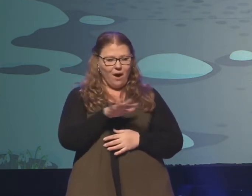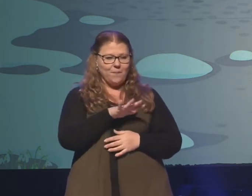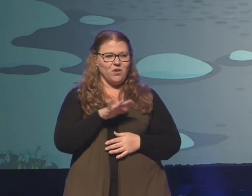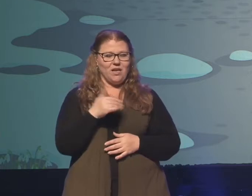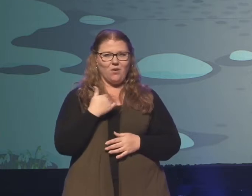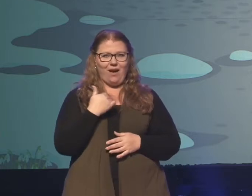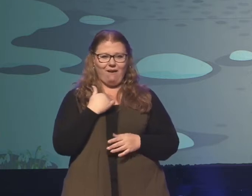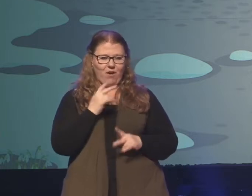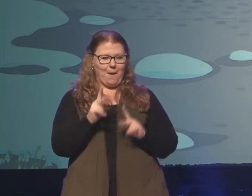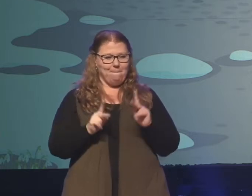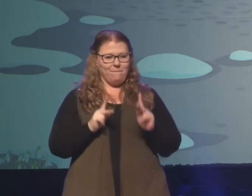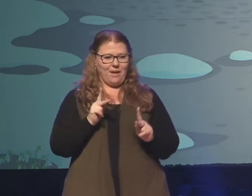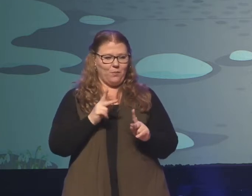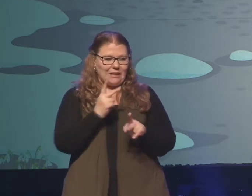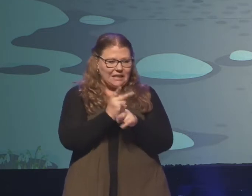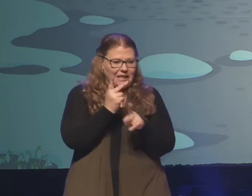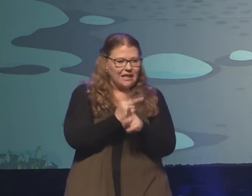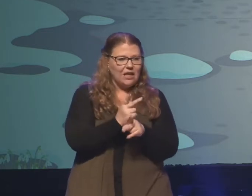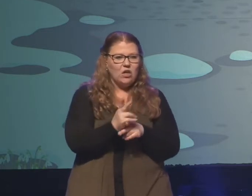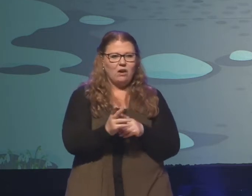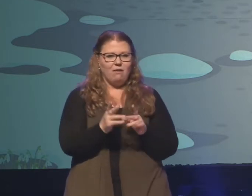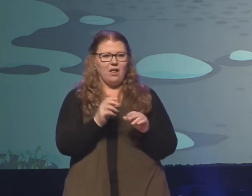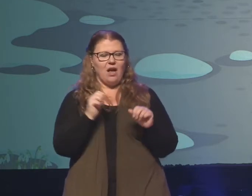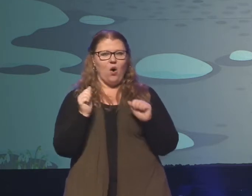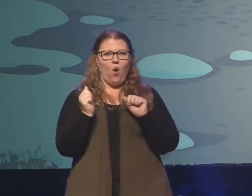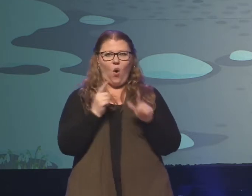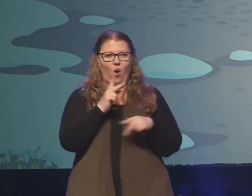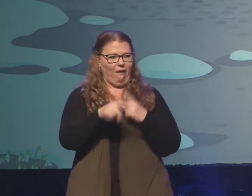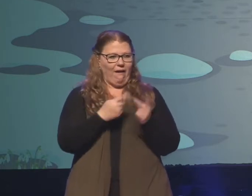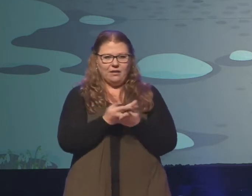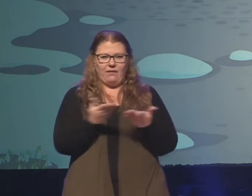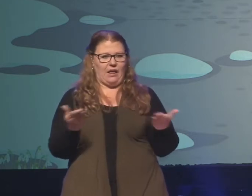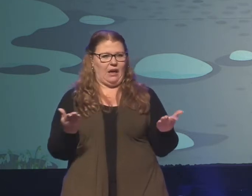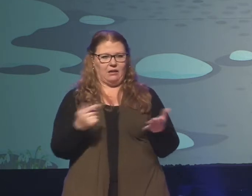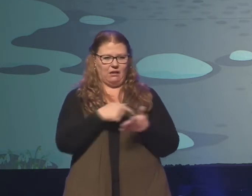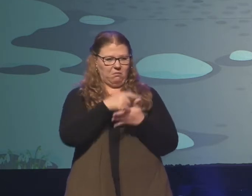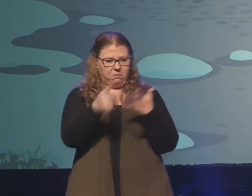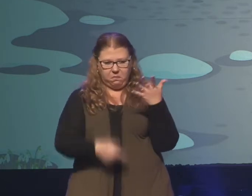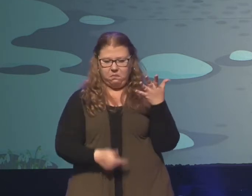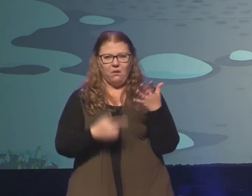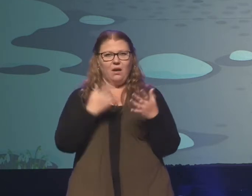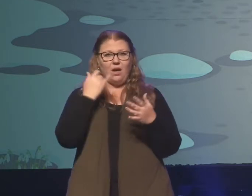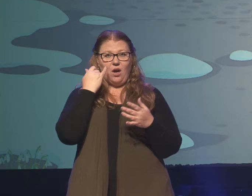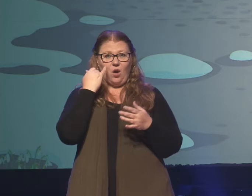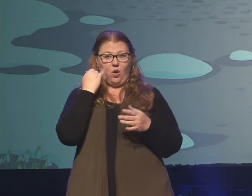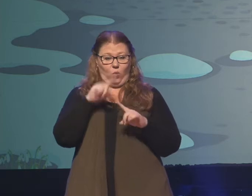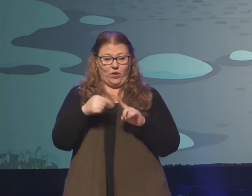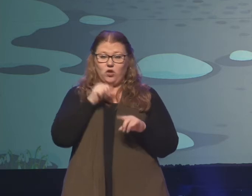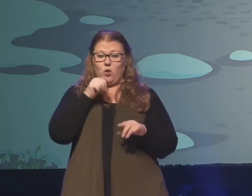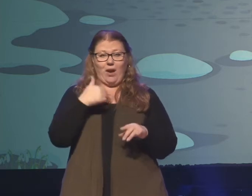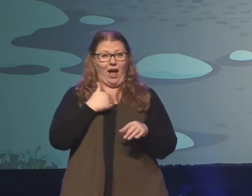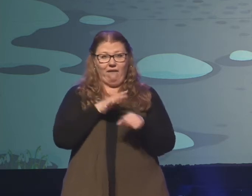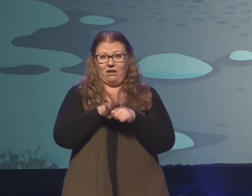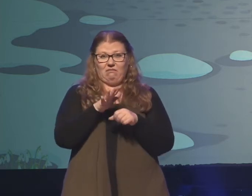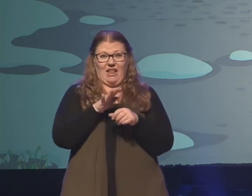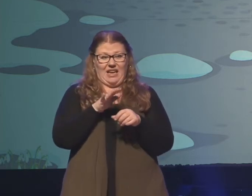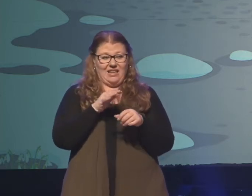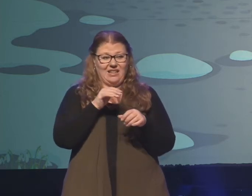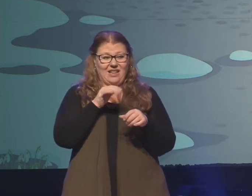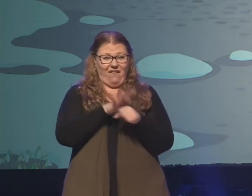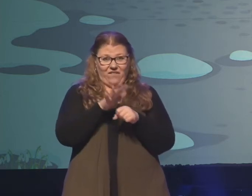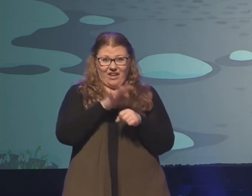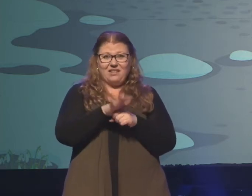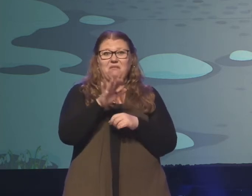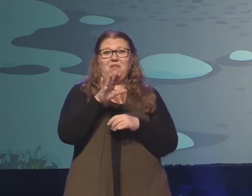with people being cared for, you're dealing with all types of things. And so when you have ineffective birth control, there's a reason why like it